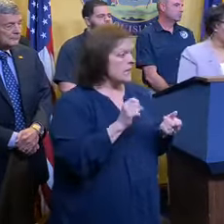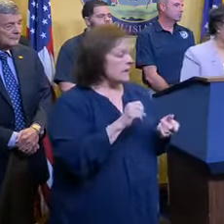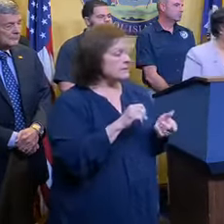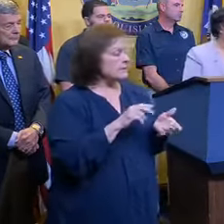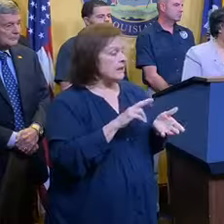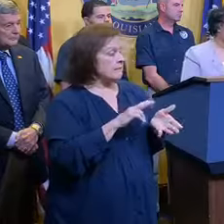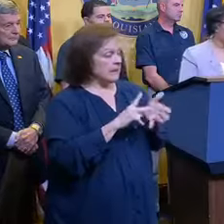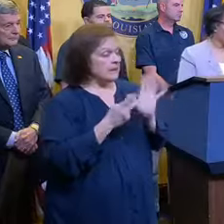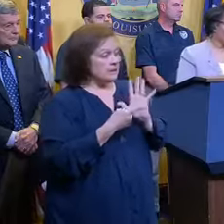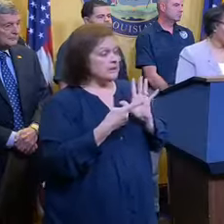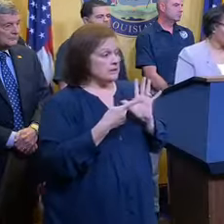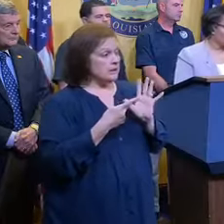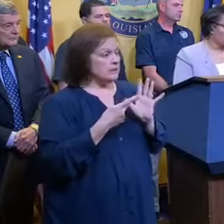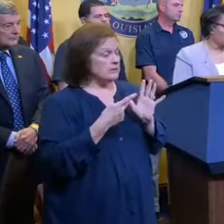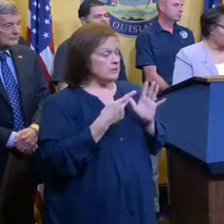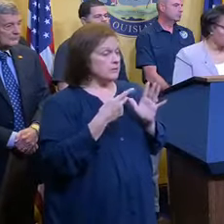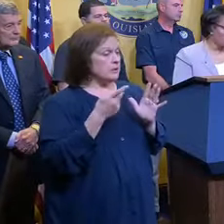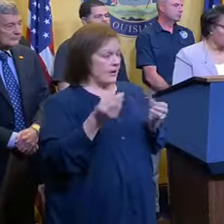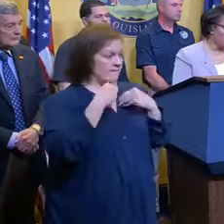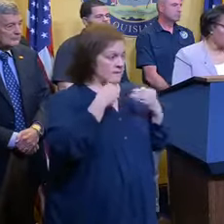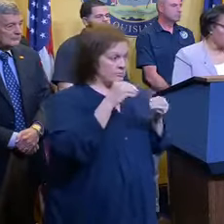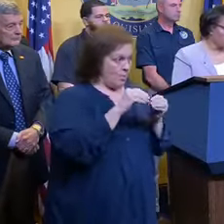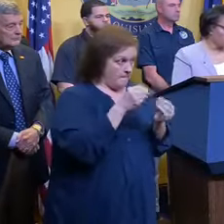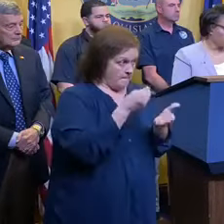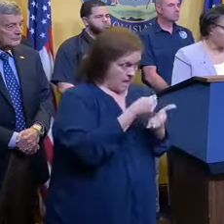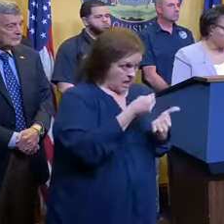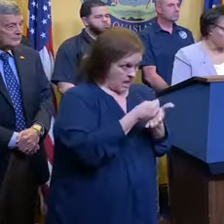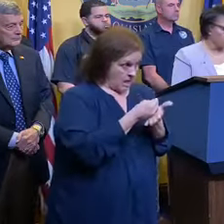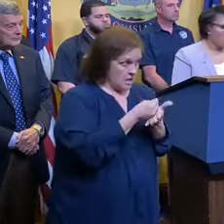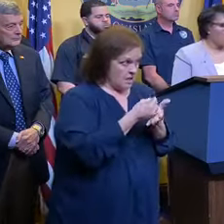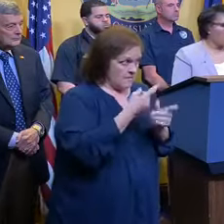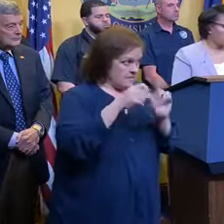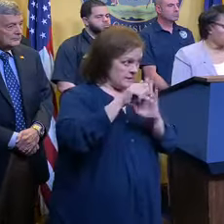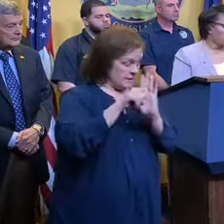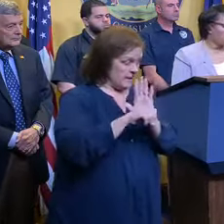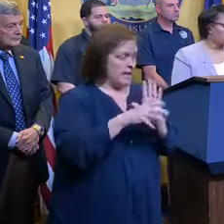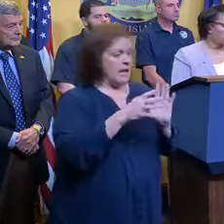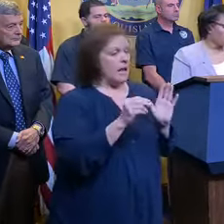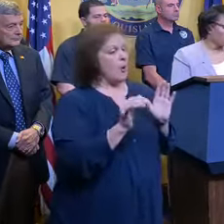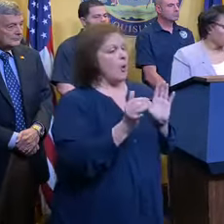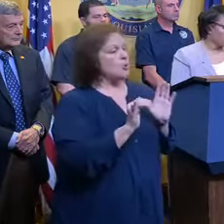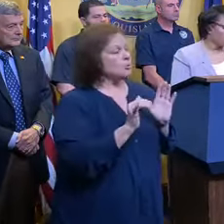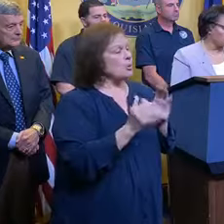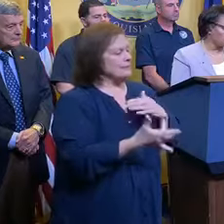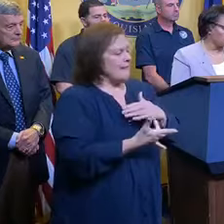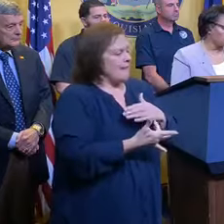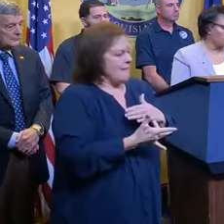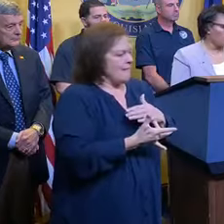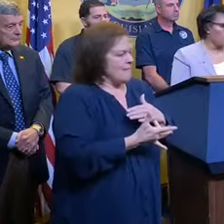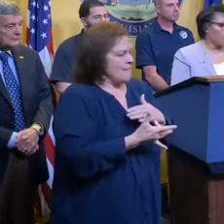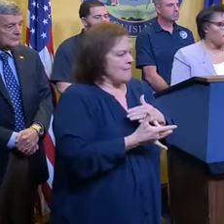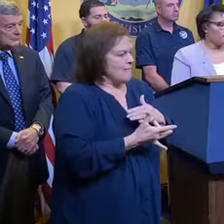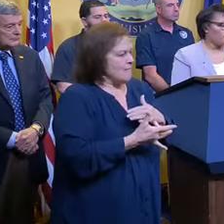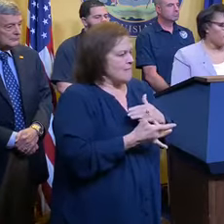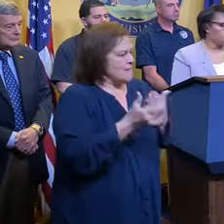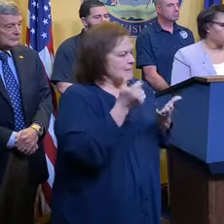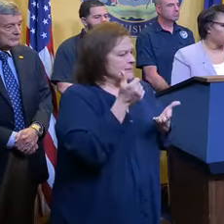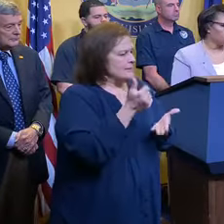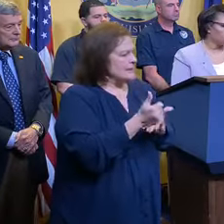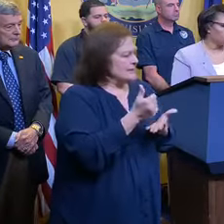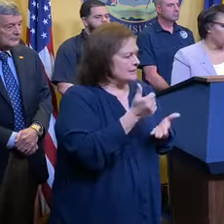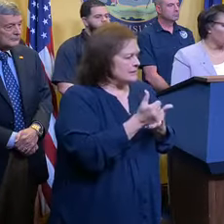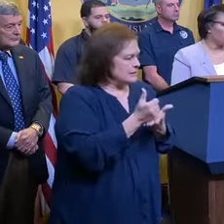up to additional financial resources at the state level. Also, of course, technical assistance